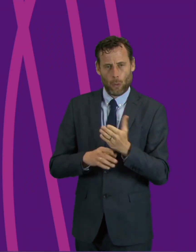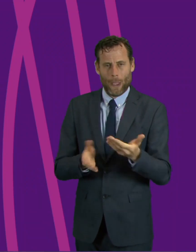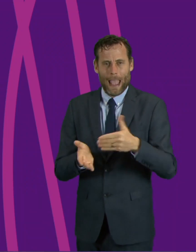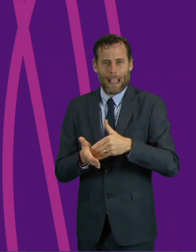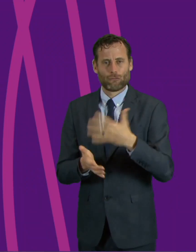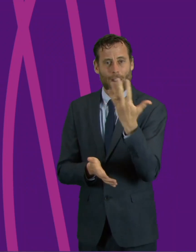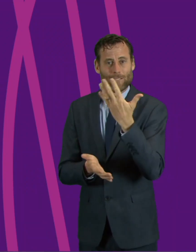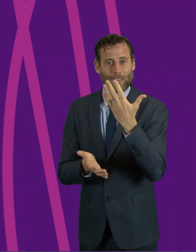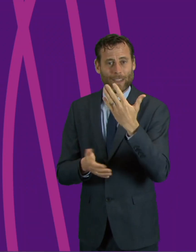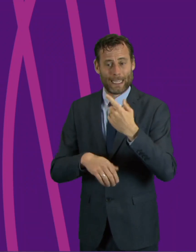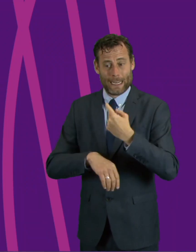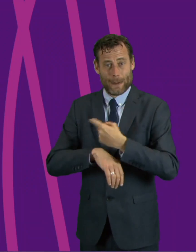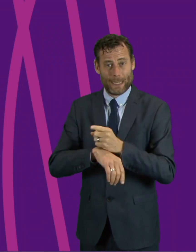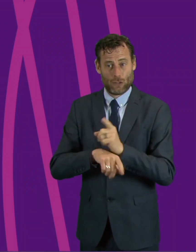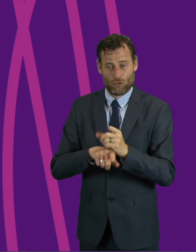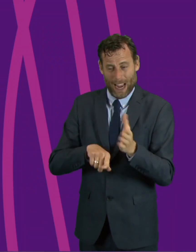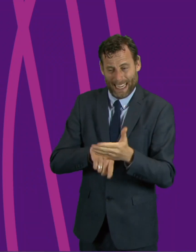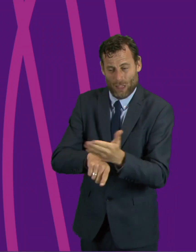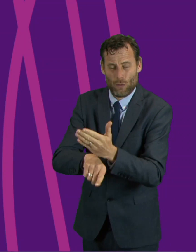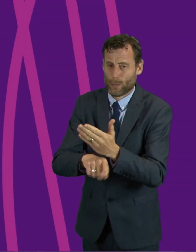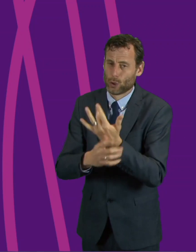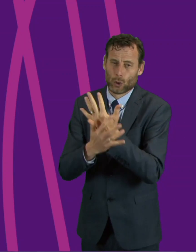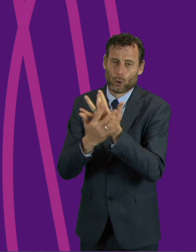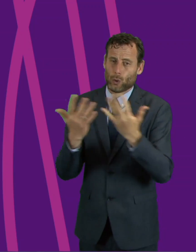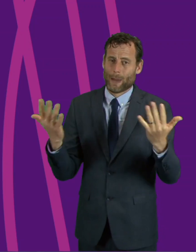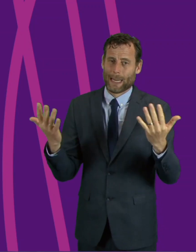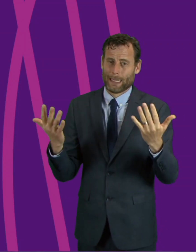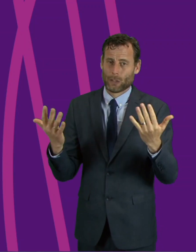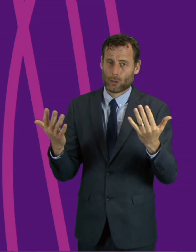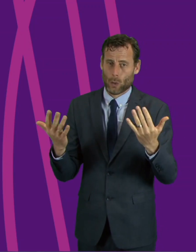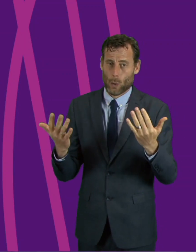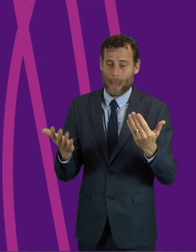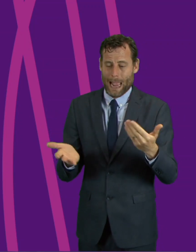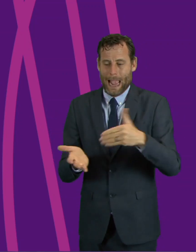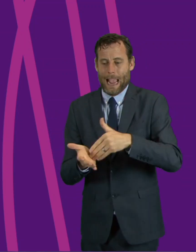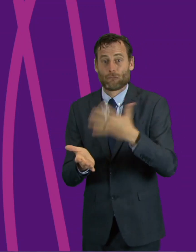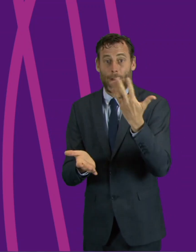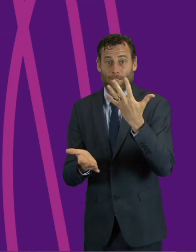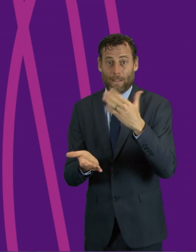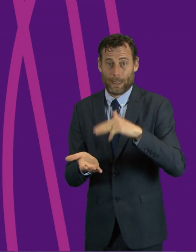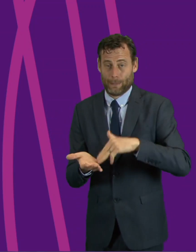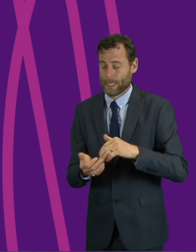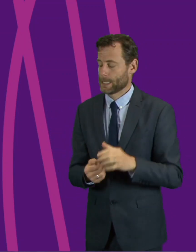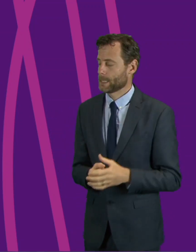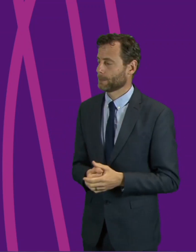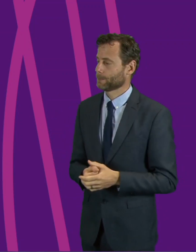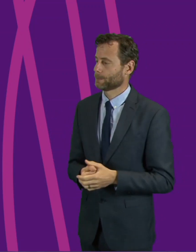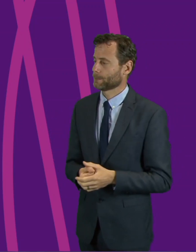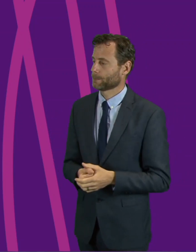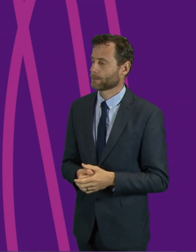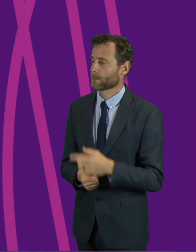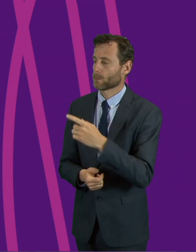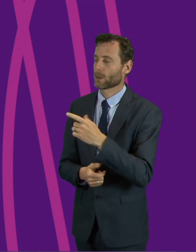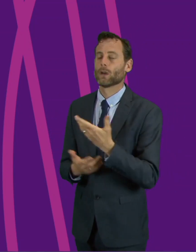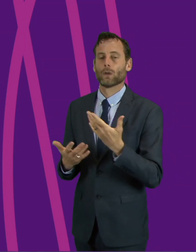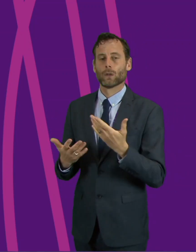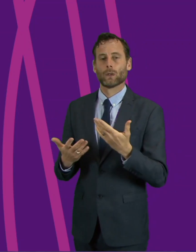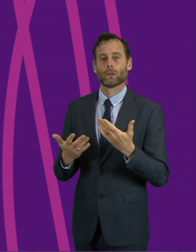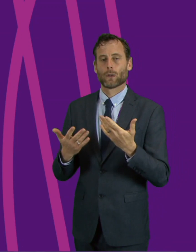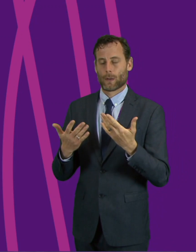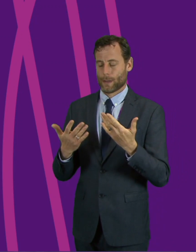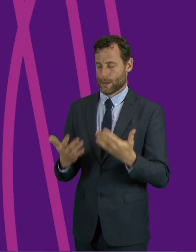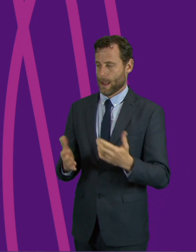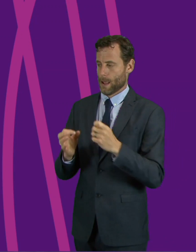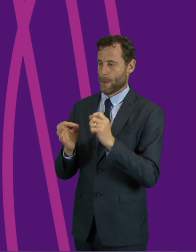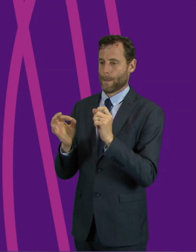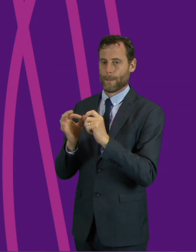we get through, but that's a lot of members to get through. A lot of members. Starting with Bill Kidd, to be followed by Ruth Davison. Bill